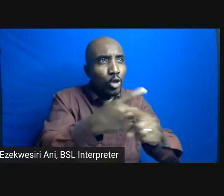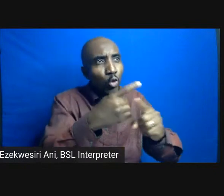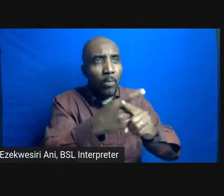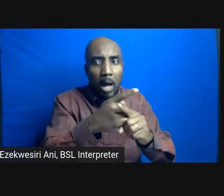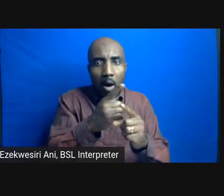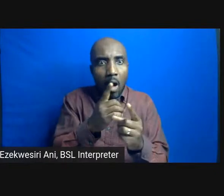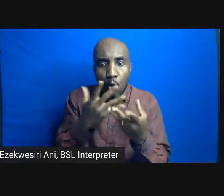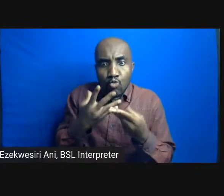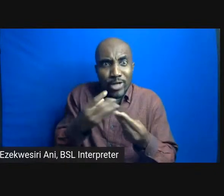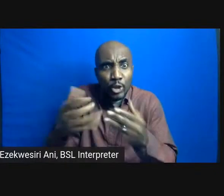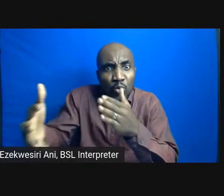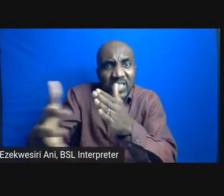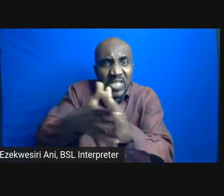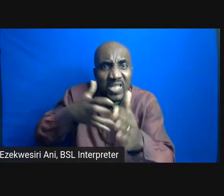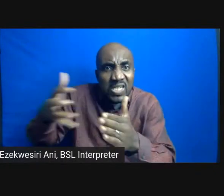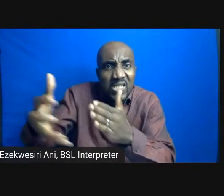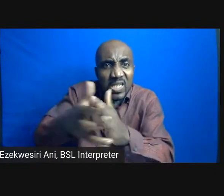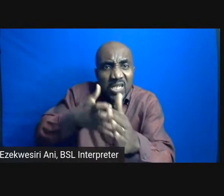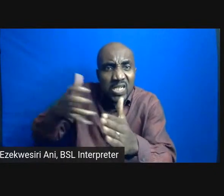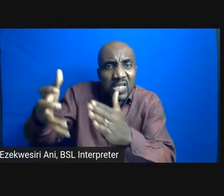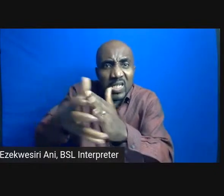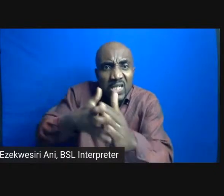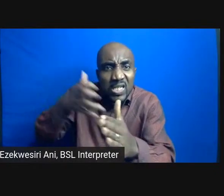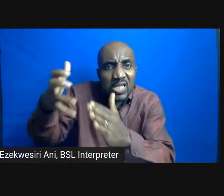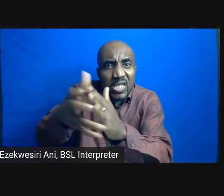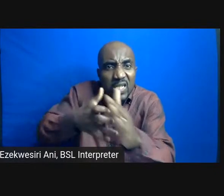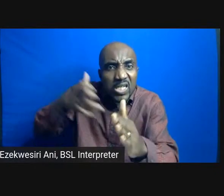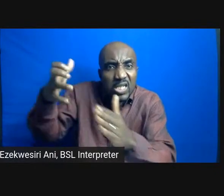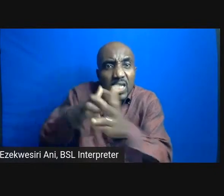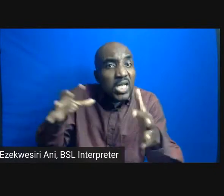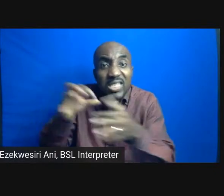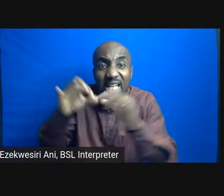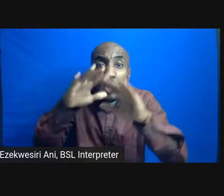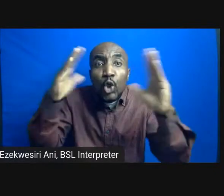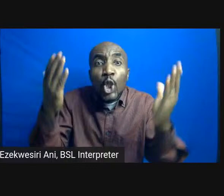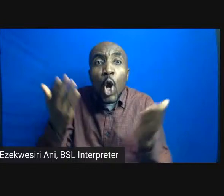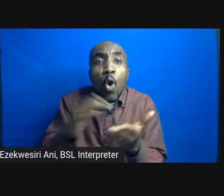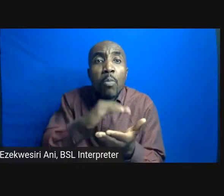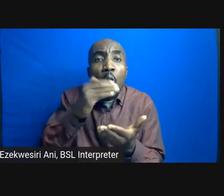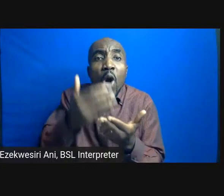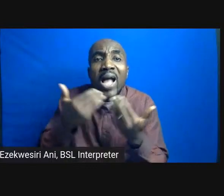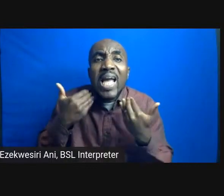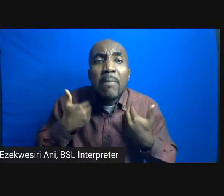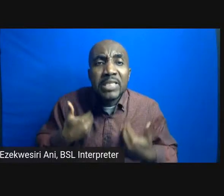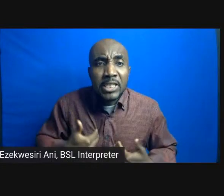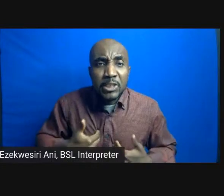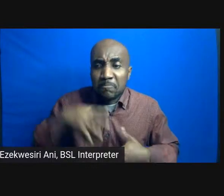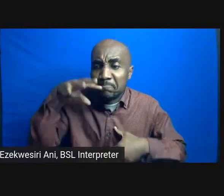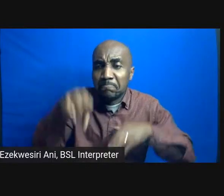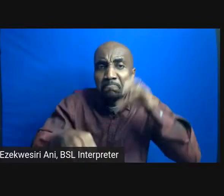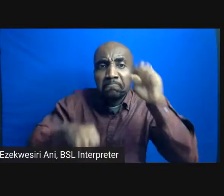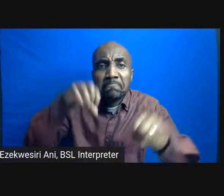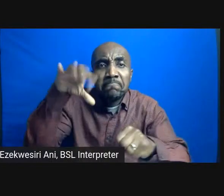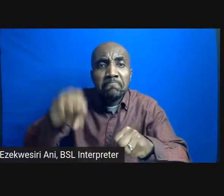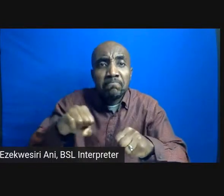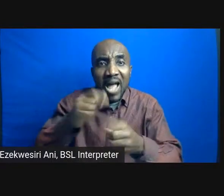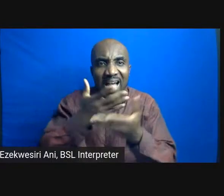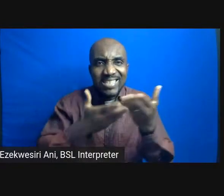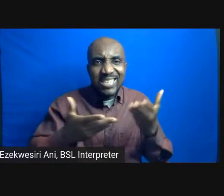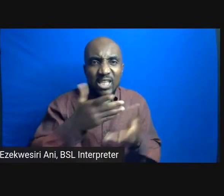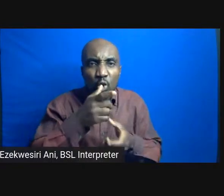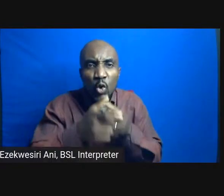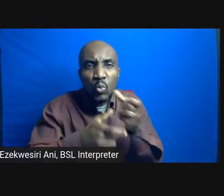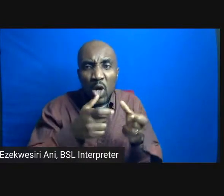unlimited resources, which in turn is connected to global capitalism and a discourse that supports exploitation